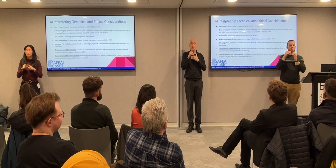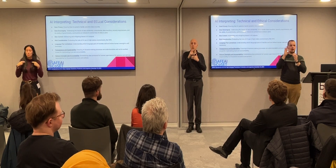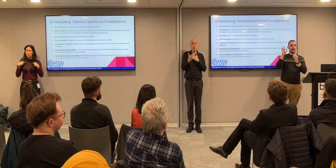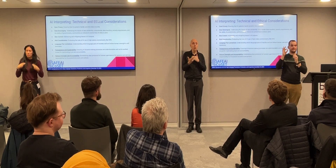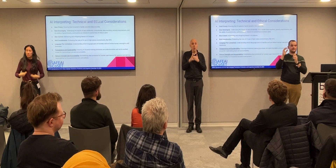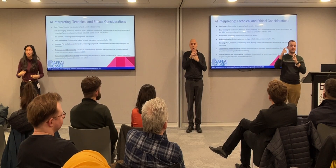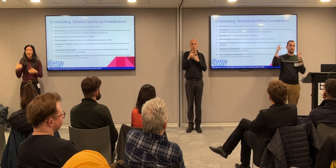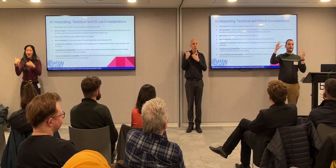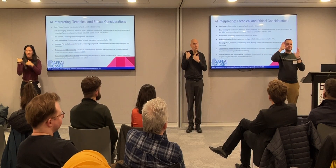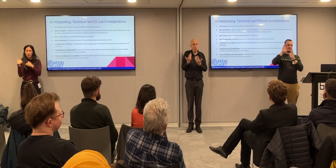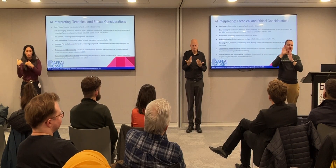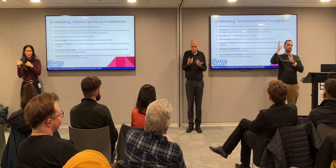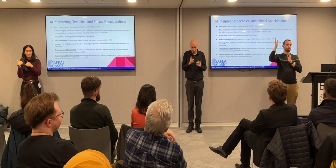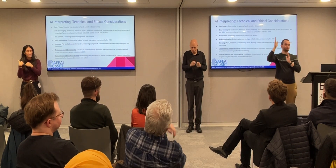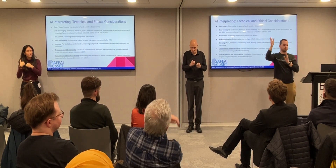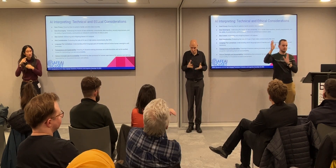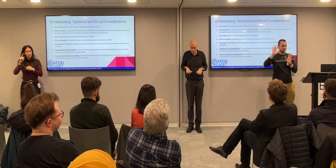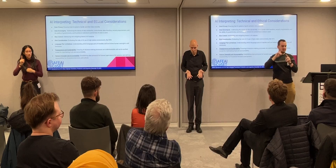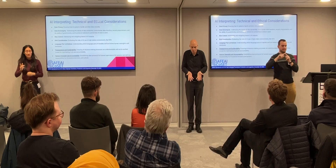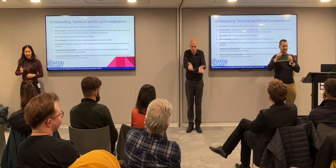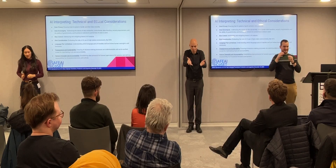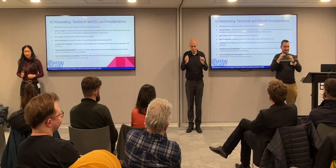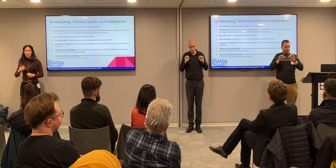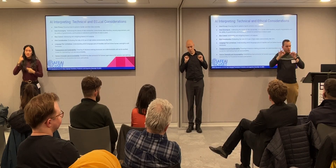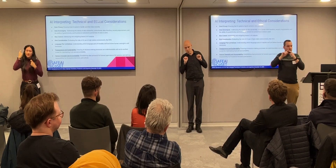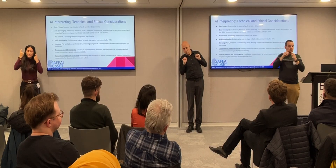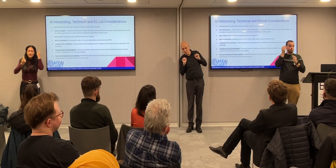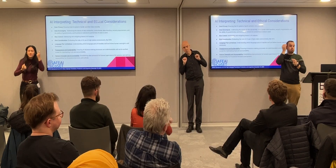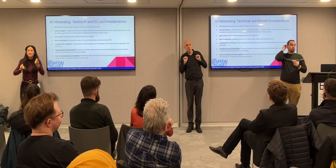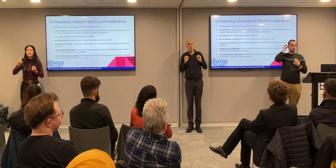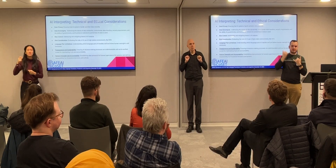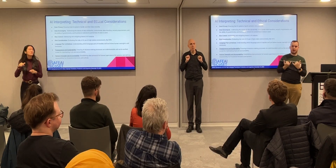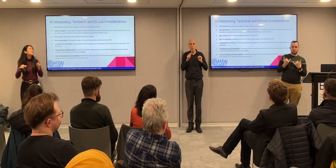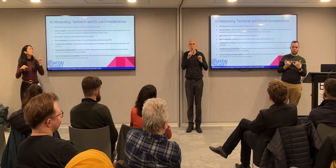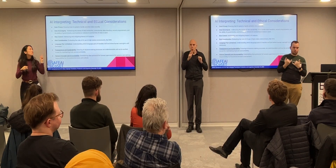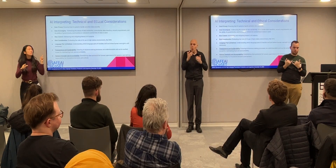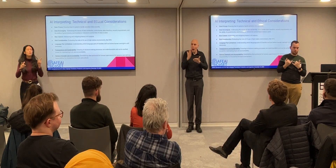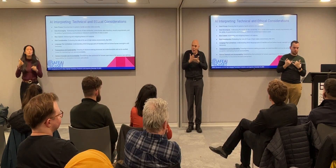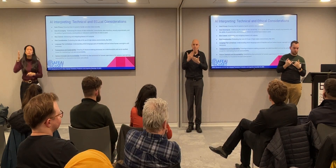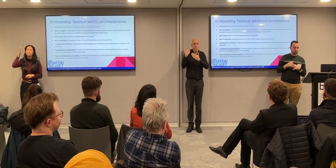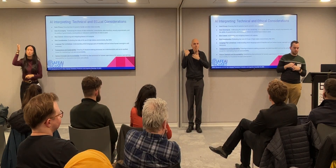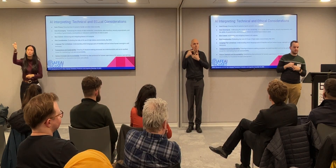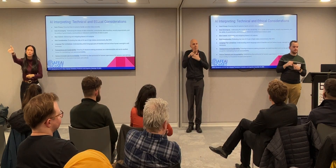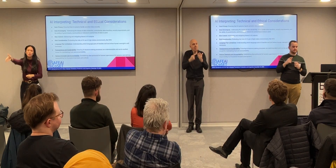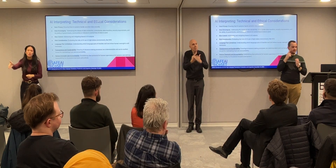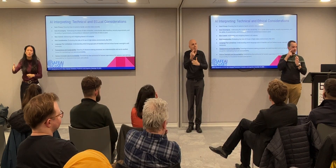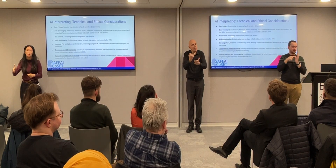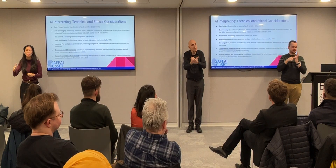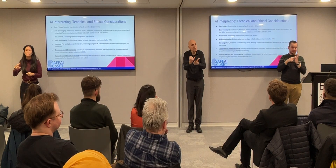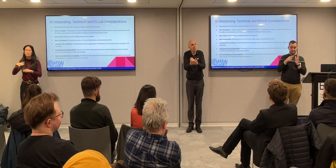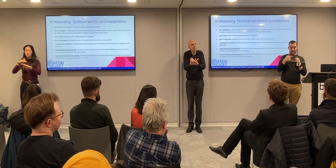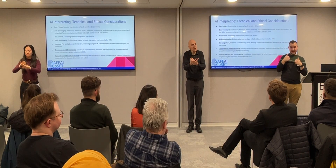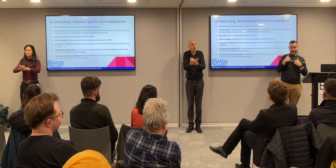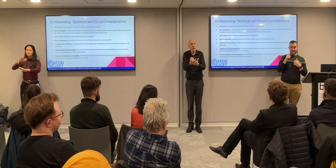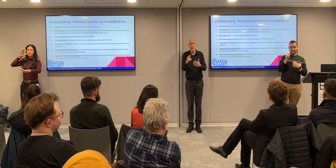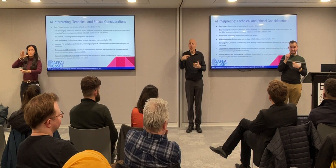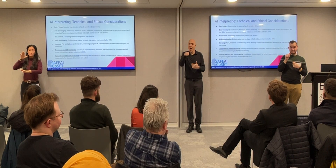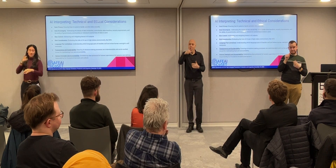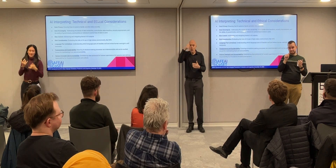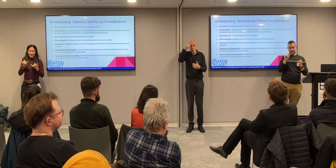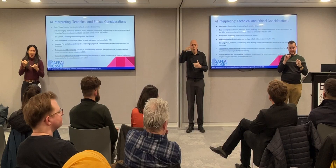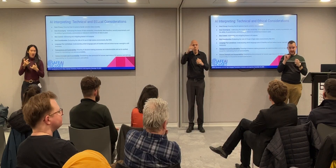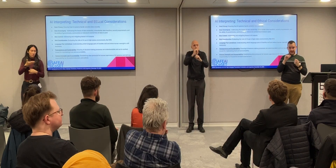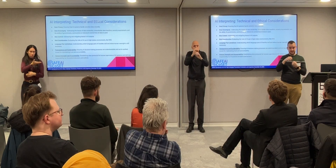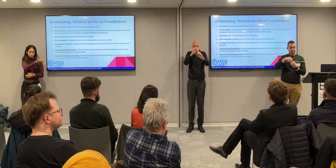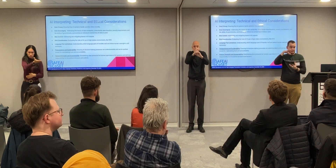well. These things are more of big picture in the future, but I think we need to have these on our mind now as we embark on